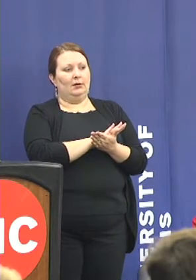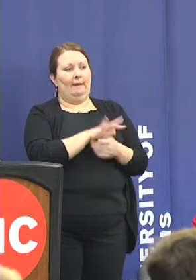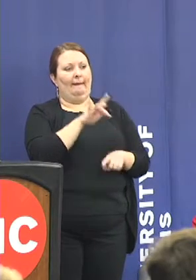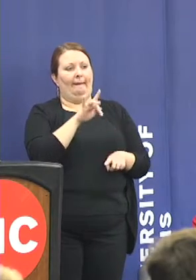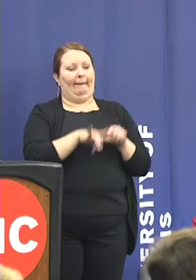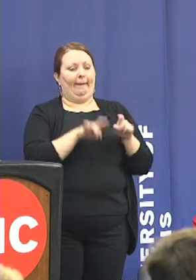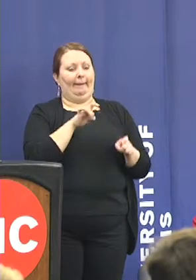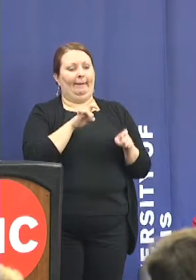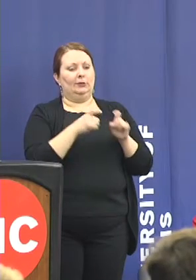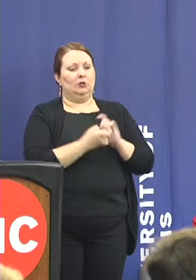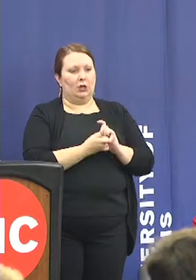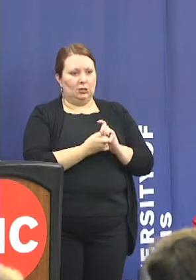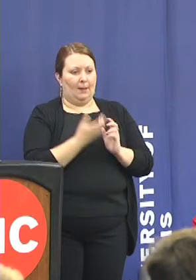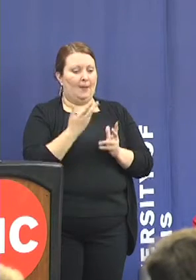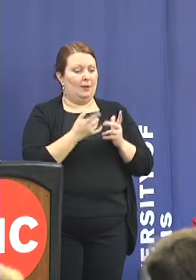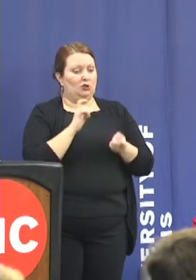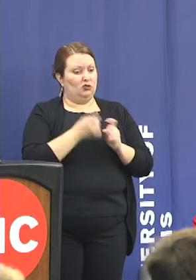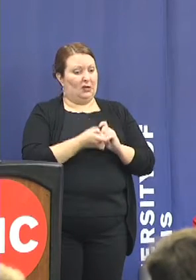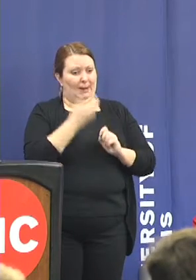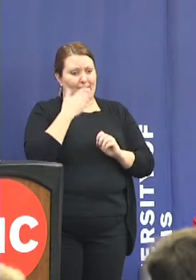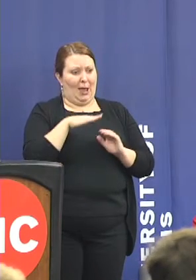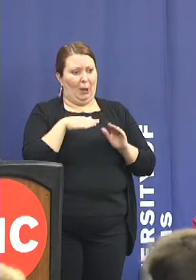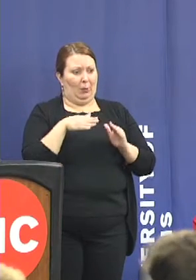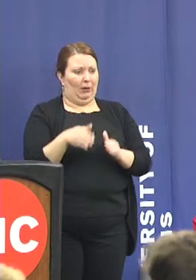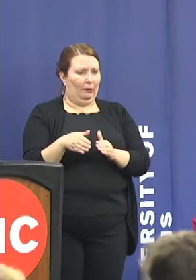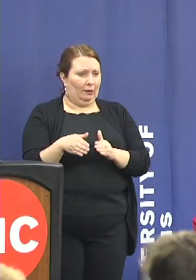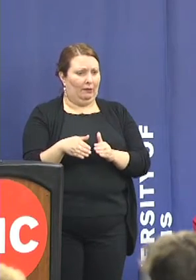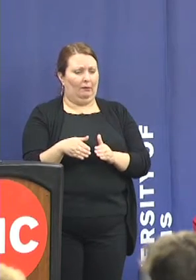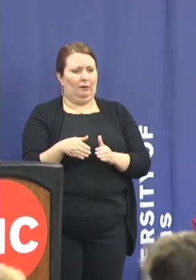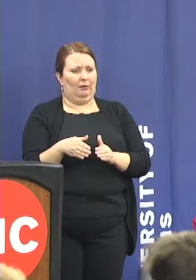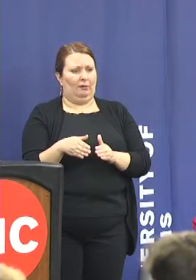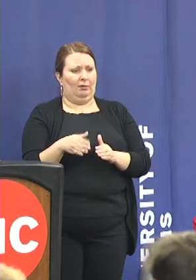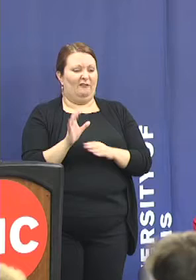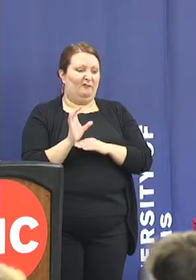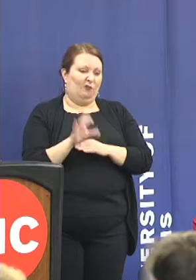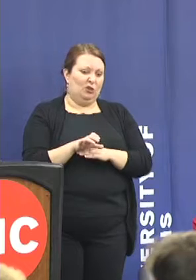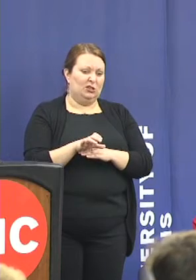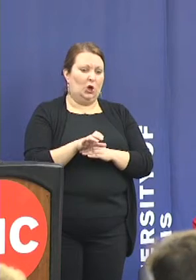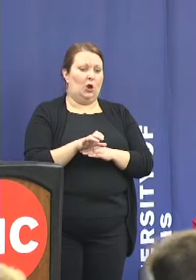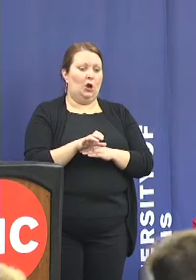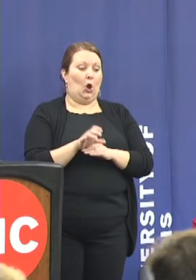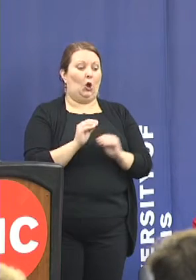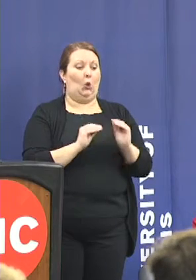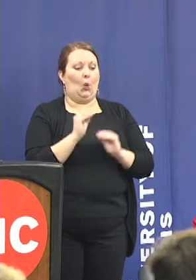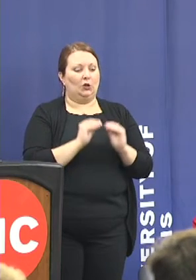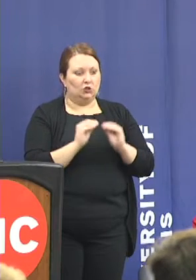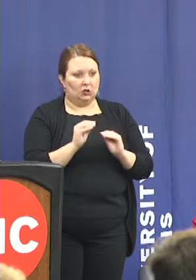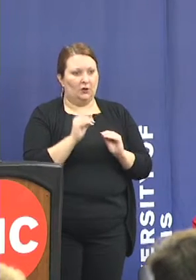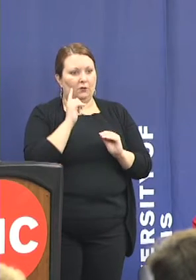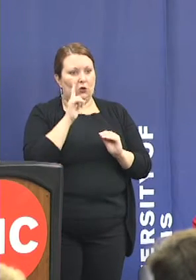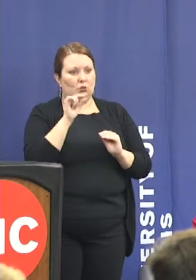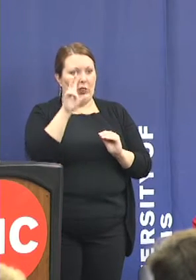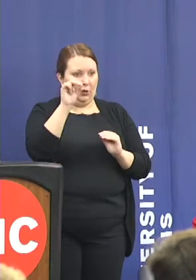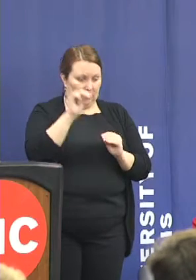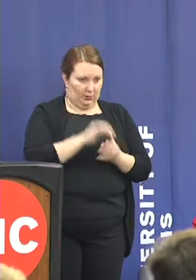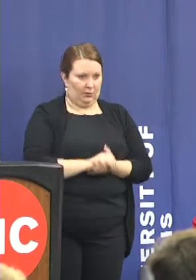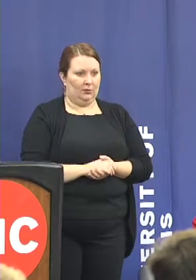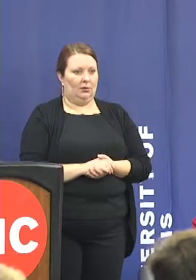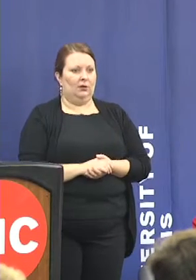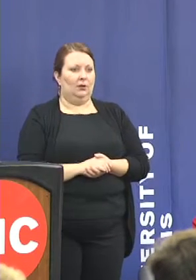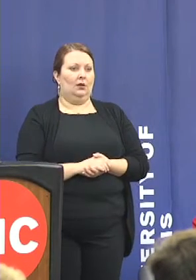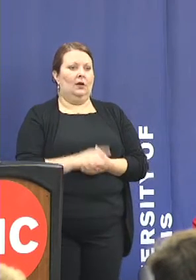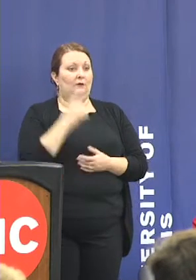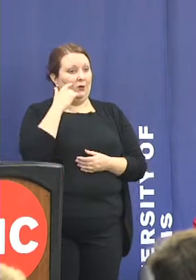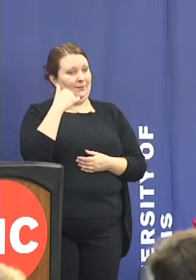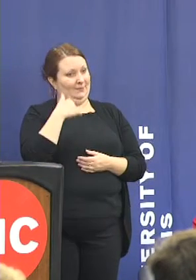cannot be changed, and maybe it's changed in a bad direction that forces a correction for 2030. Mm-hmm.